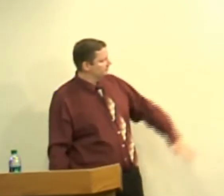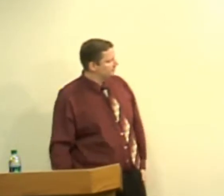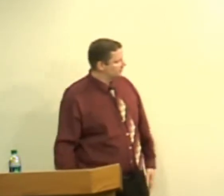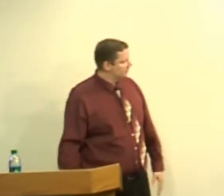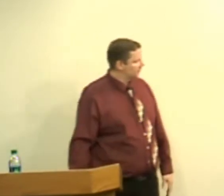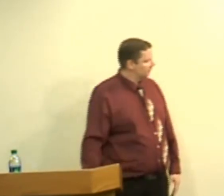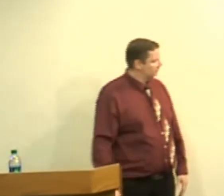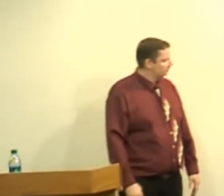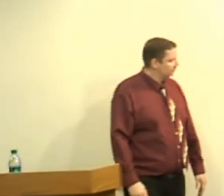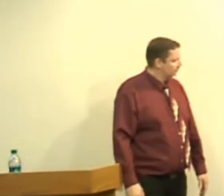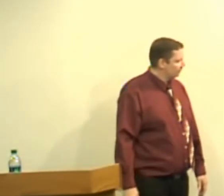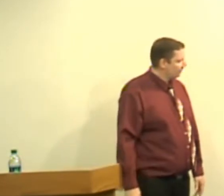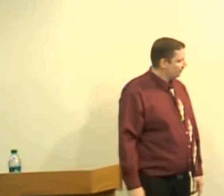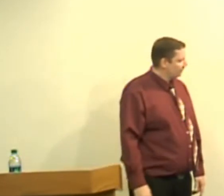women as well.